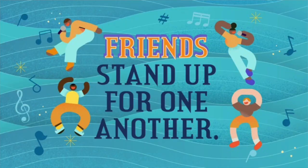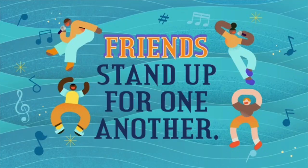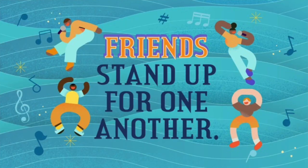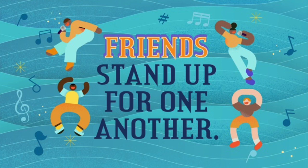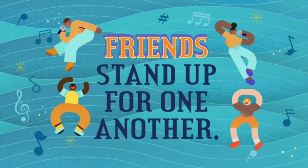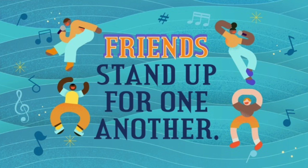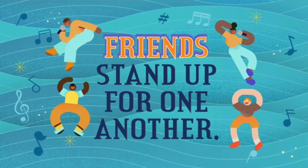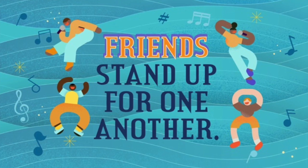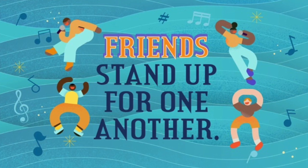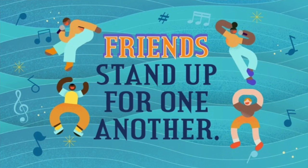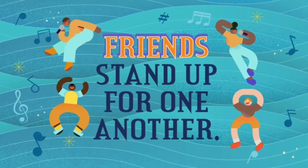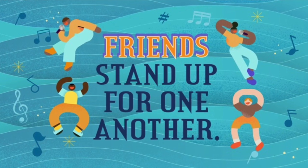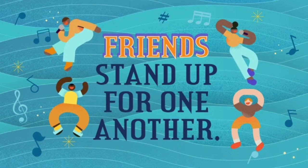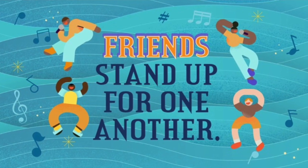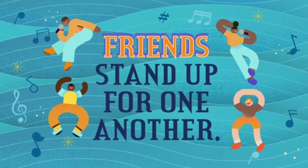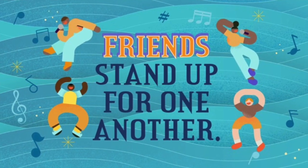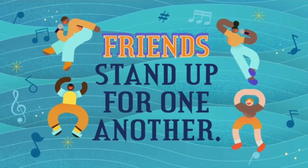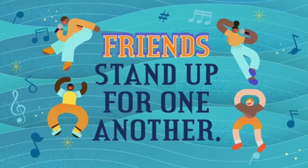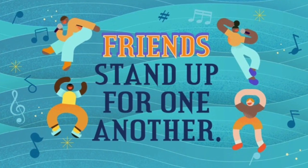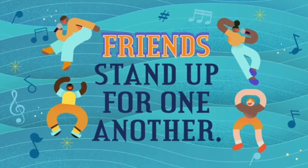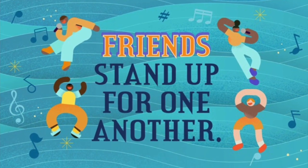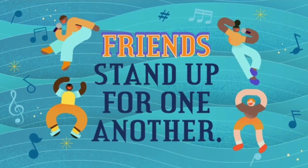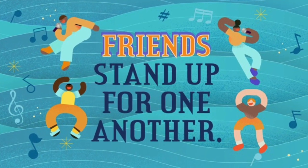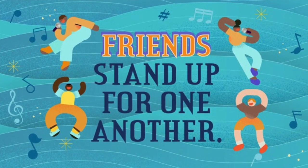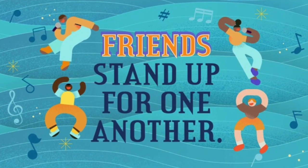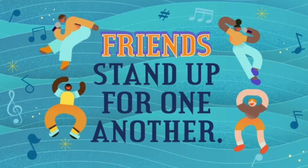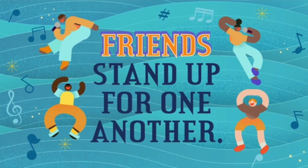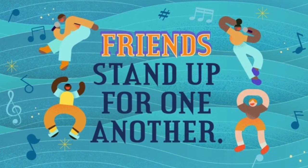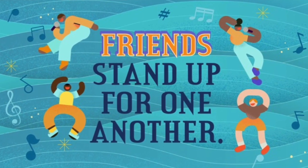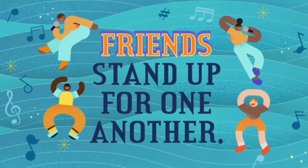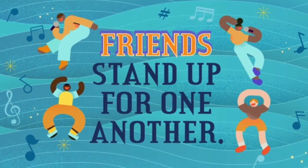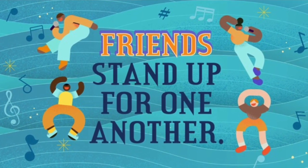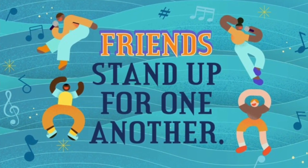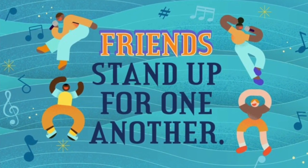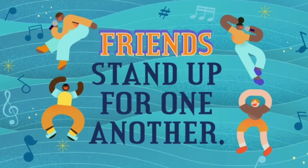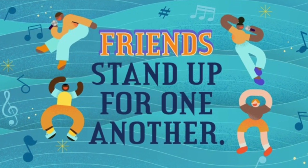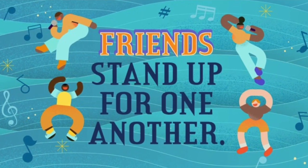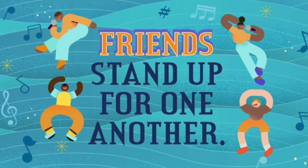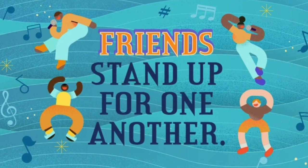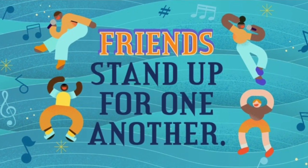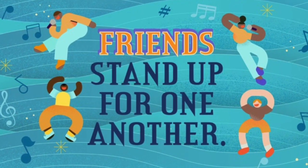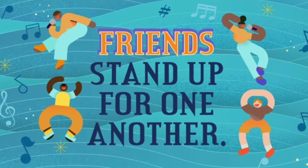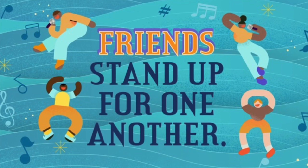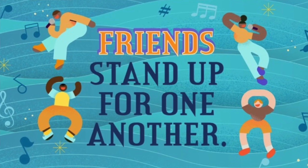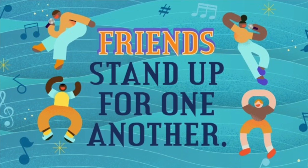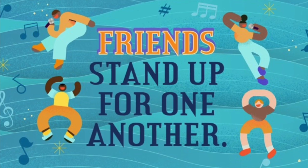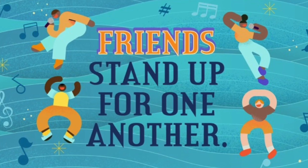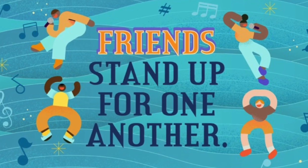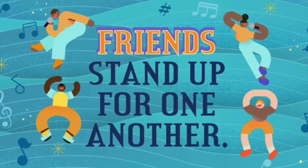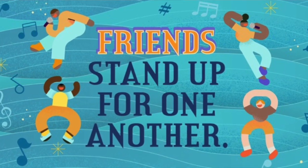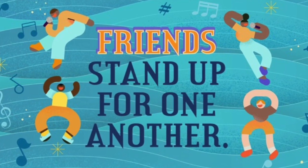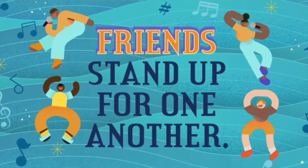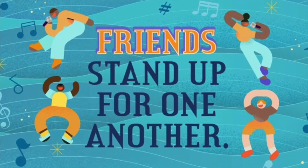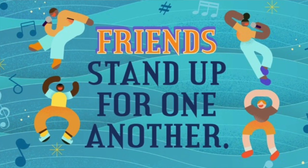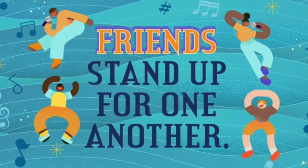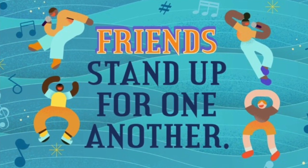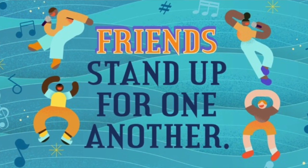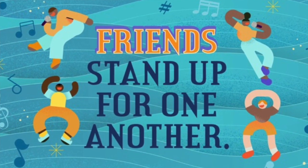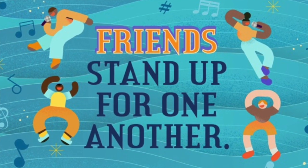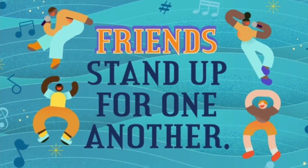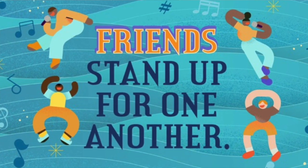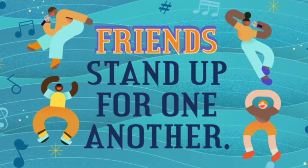Saul when no one else would. Because of that, the church grew and grew,